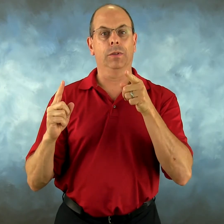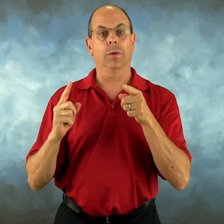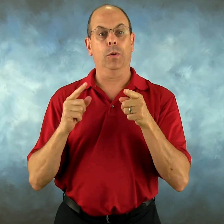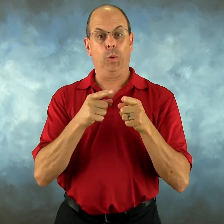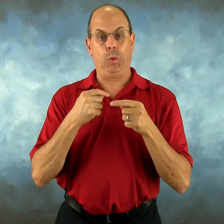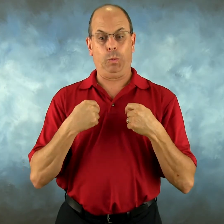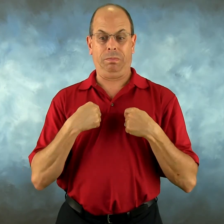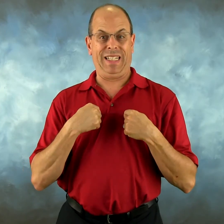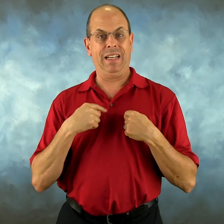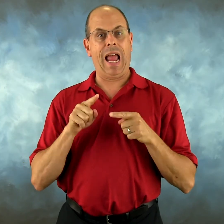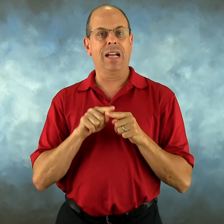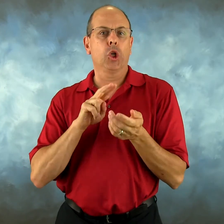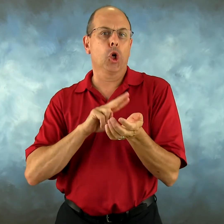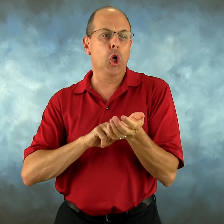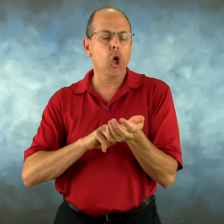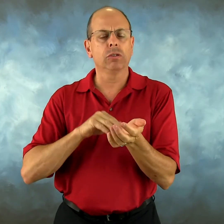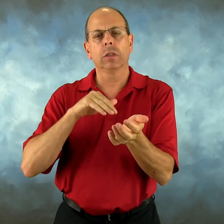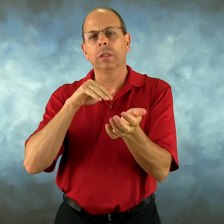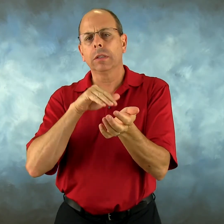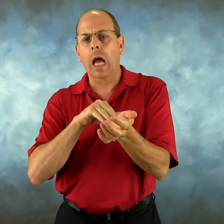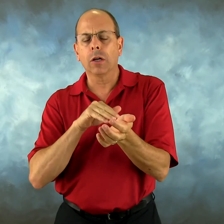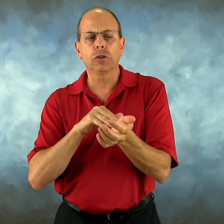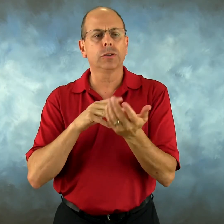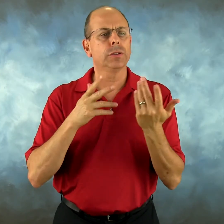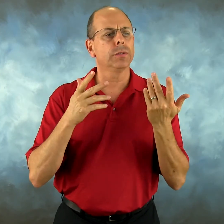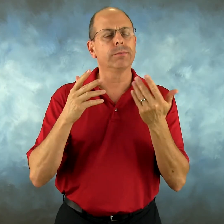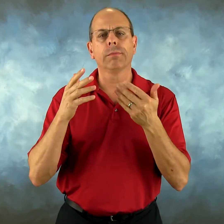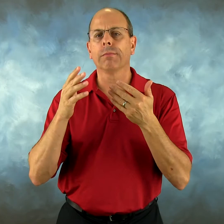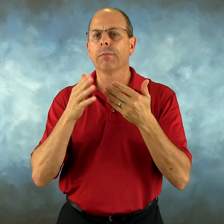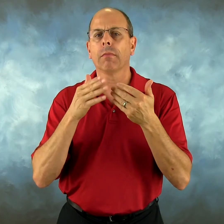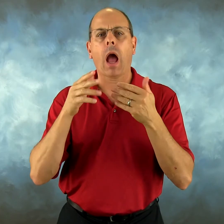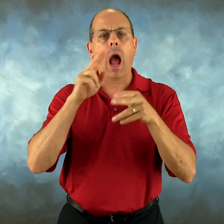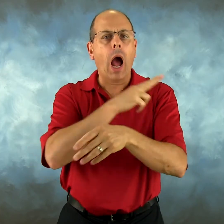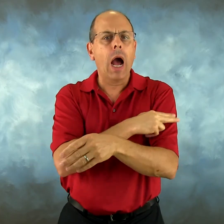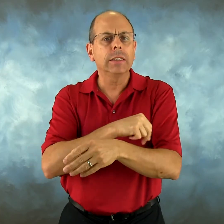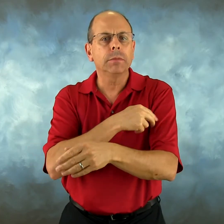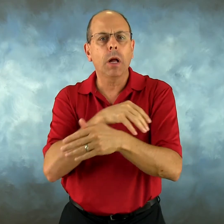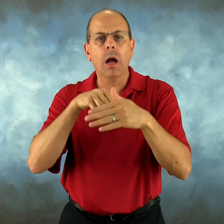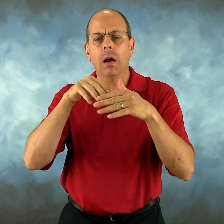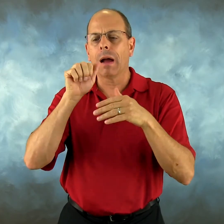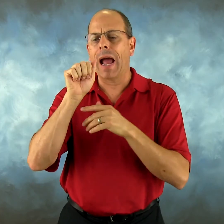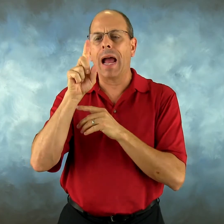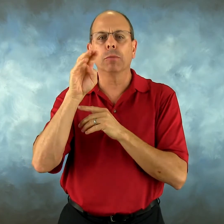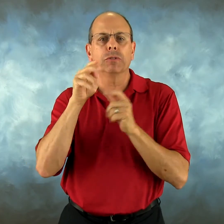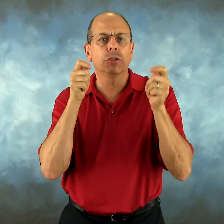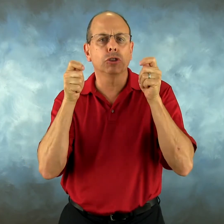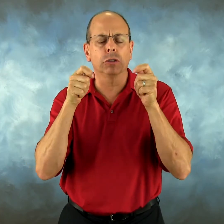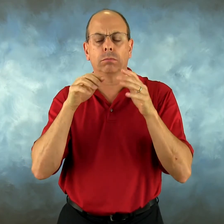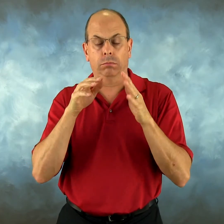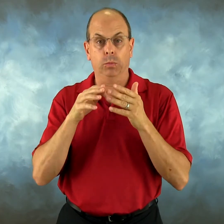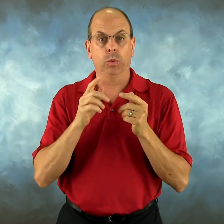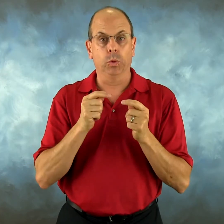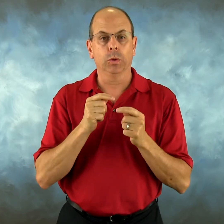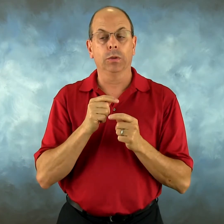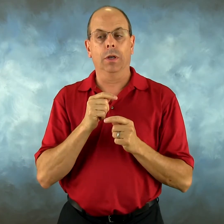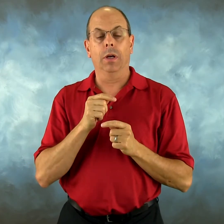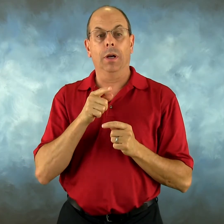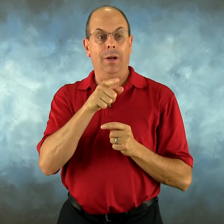When an interpreter arrives, that's going to be great. Now, us as healthcare providers or